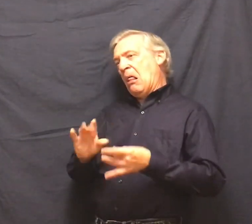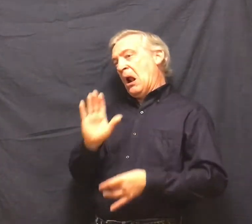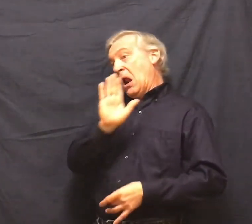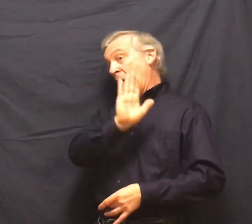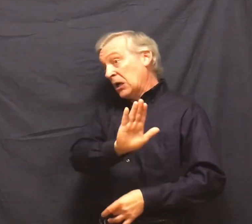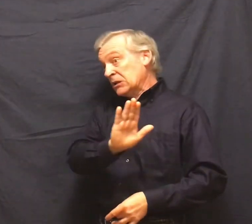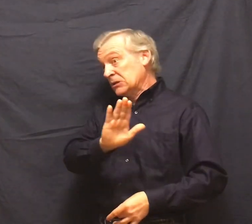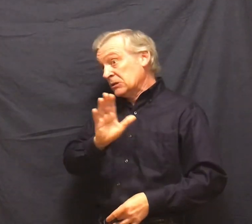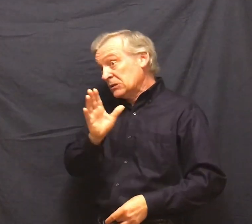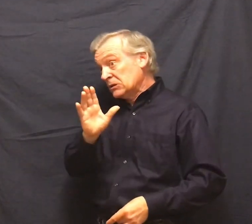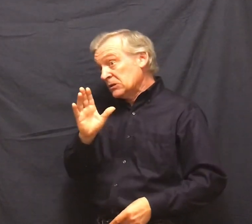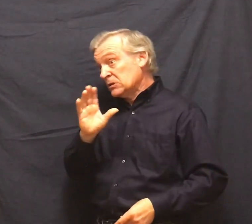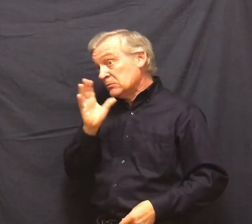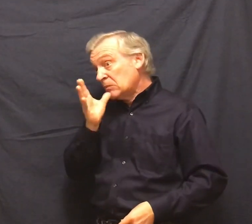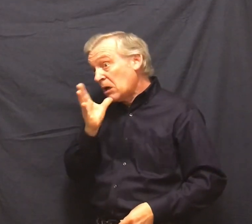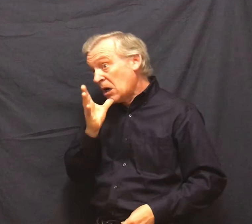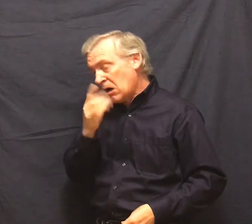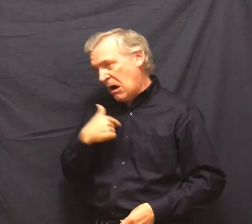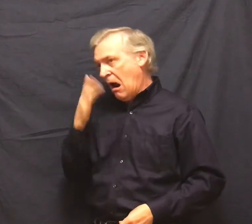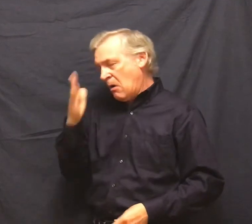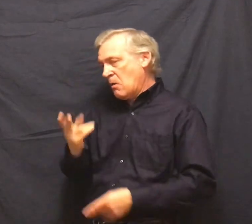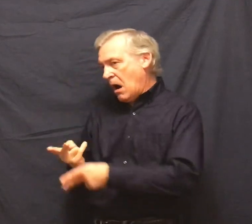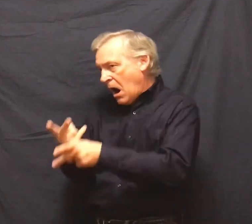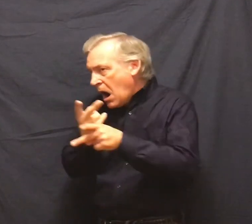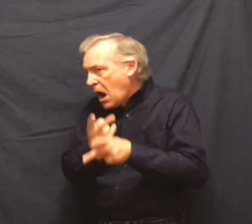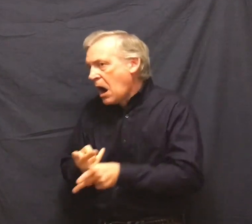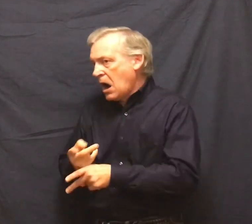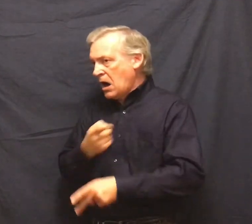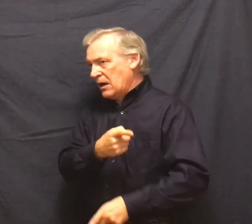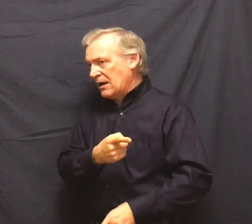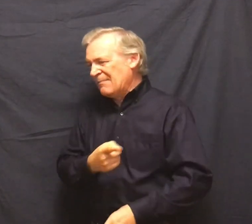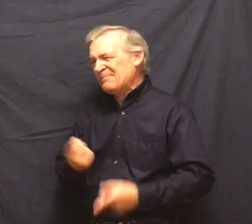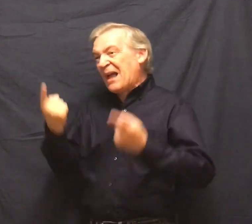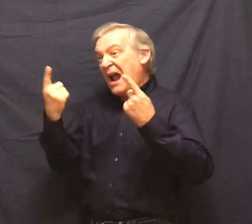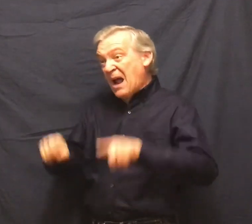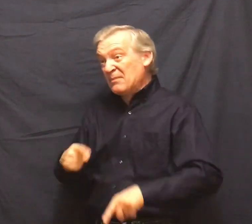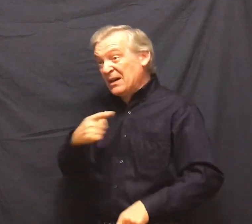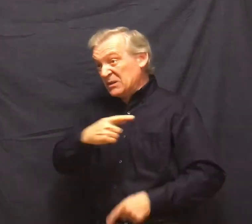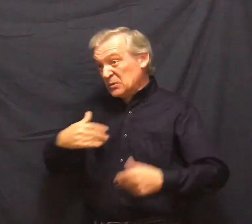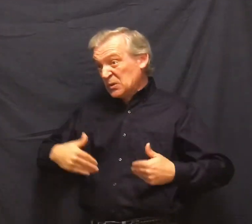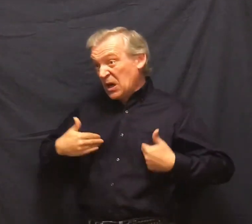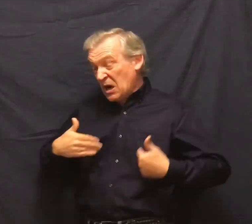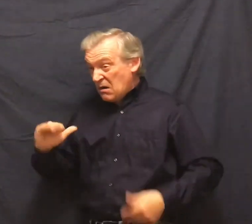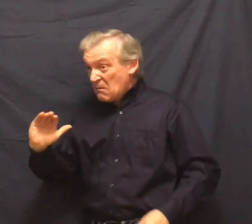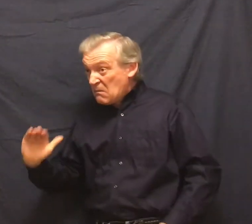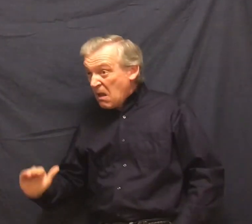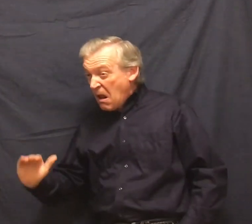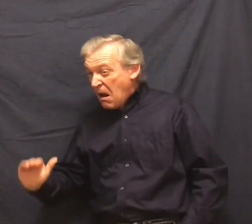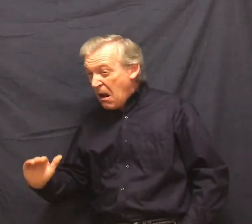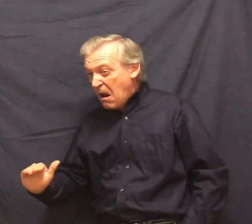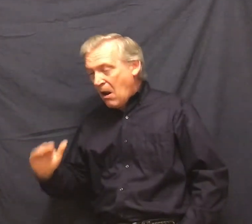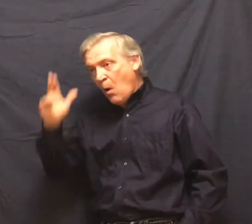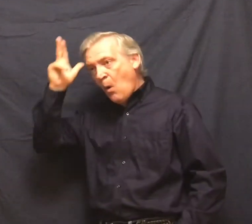head by a horse when he was a kid. He's all right, just ain't bright, but he can do anything you tell him.